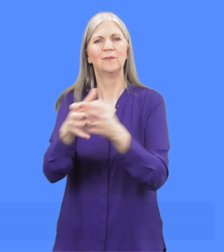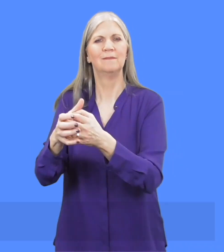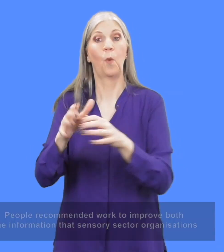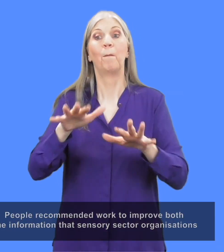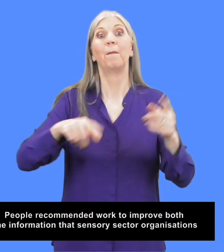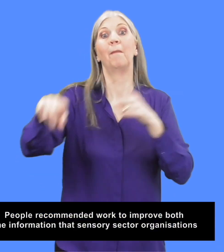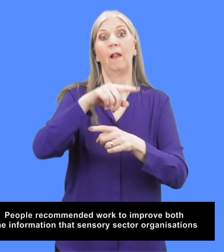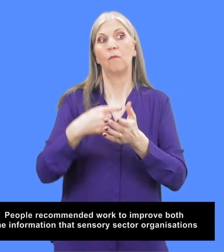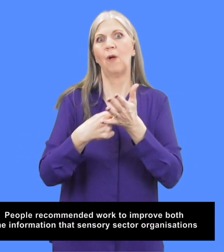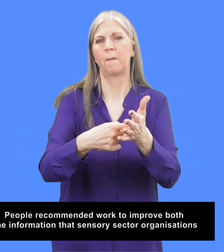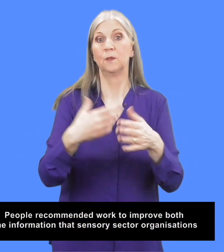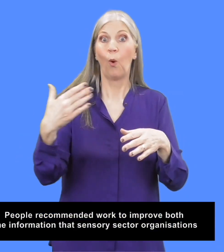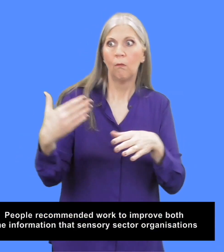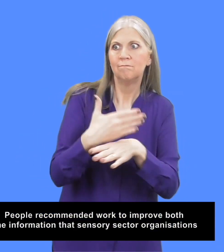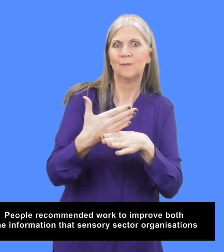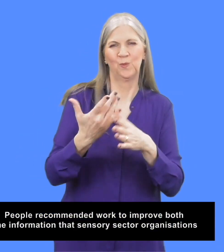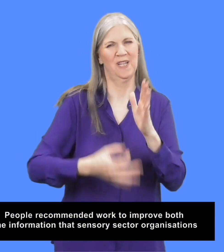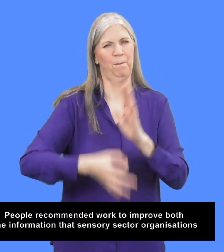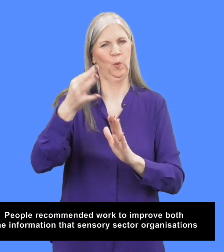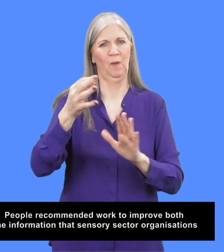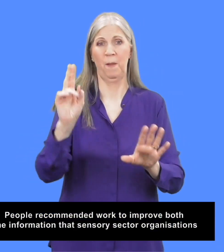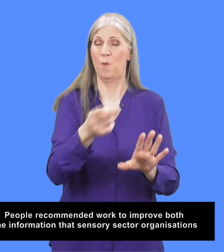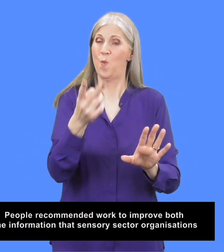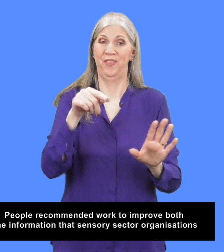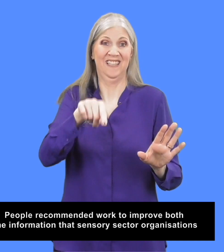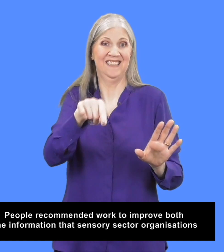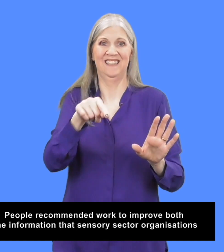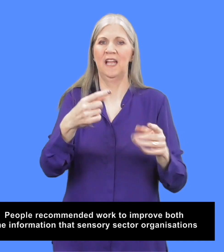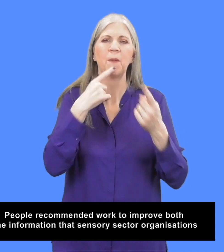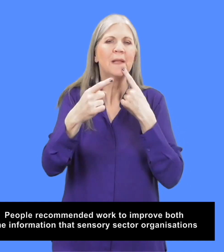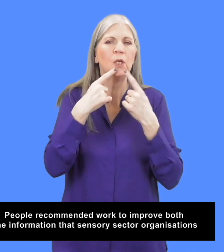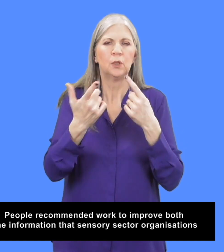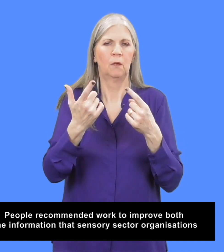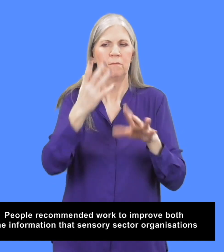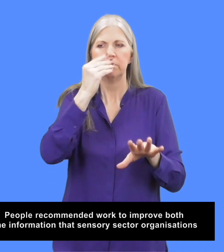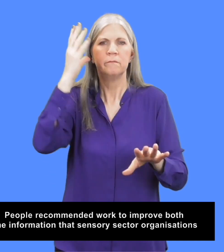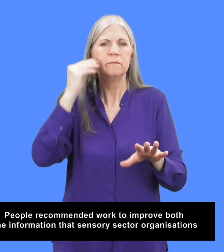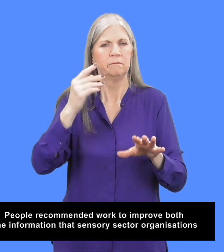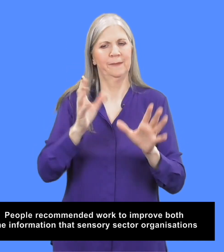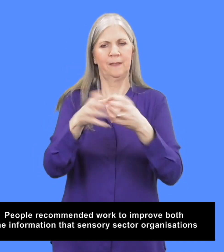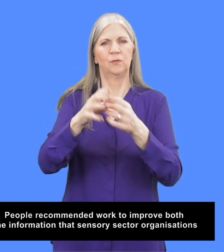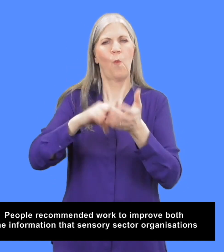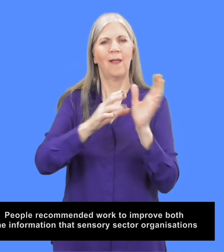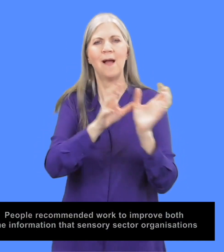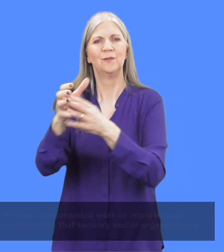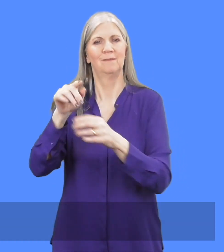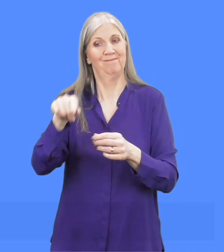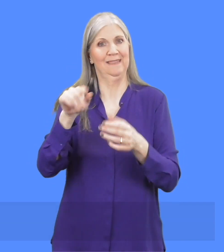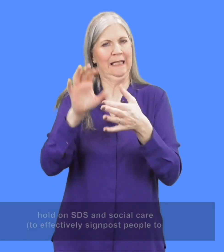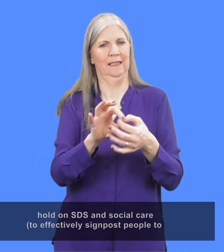People recommended work to improve both the information that the sensory sector organisations hold on SDS